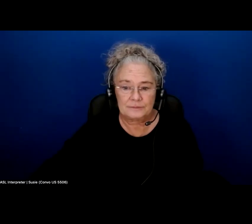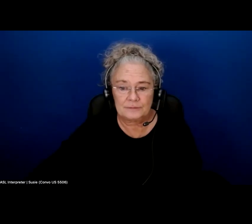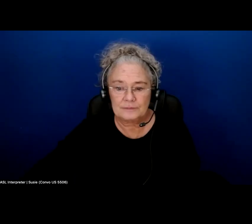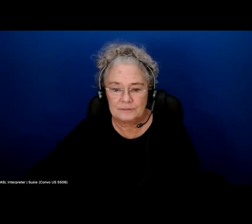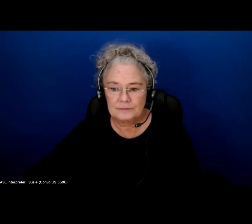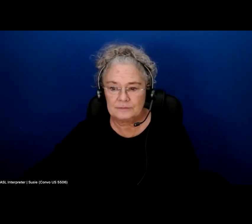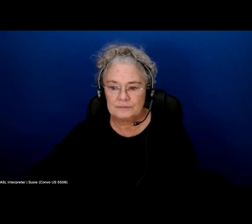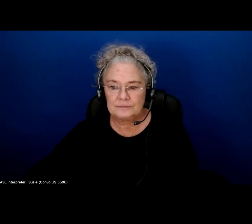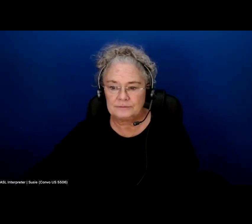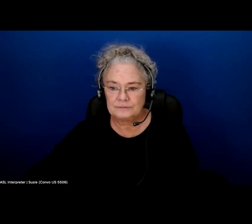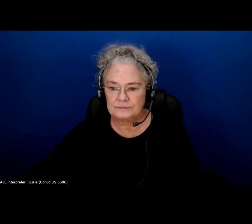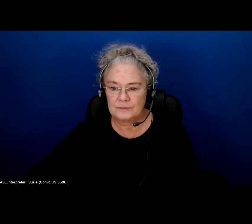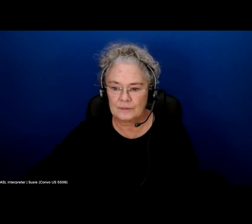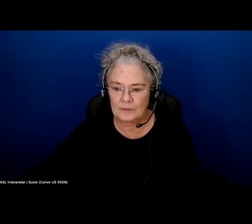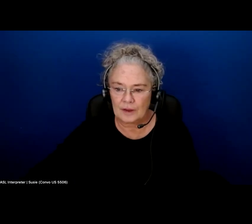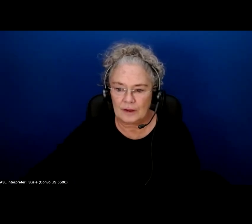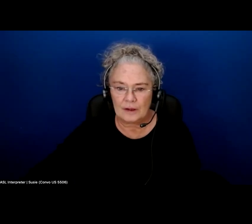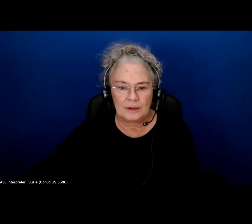Righty. All right. So